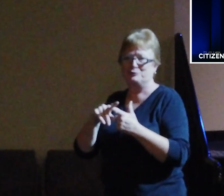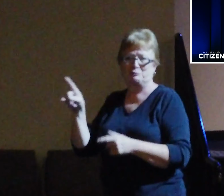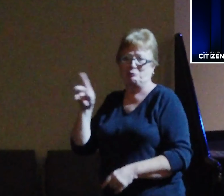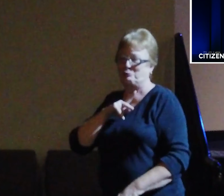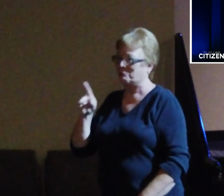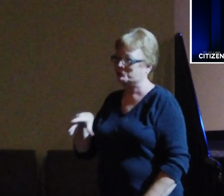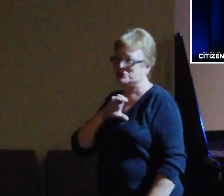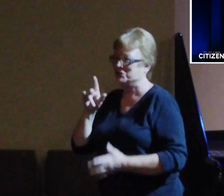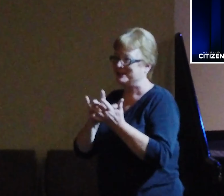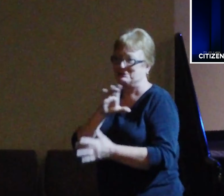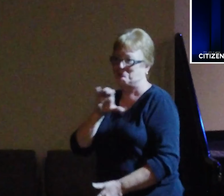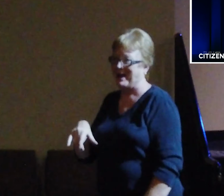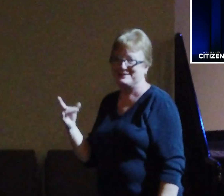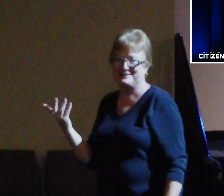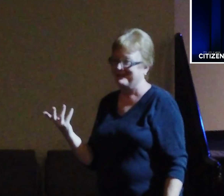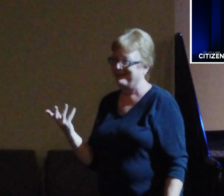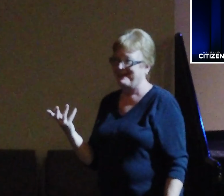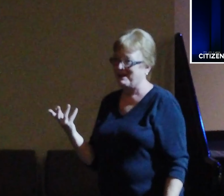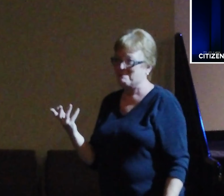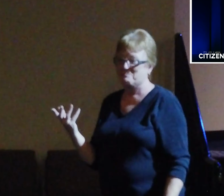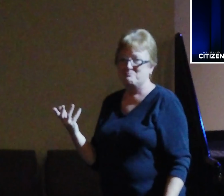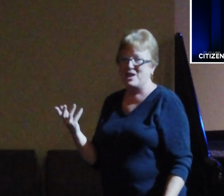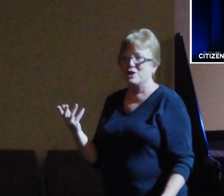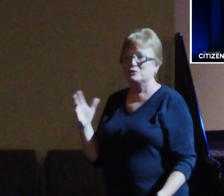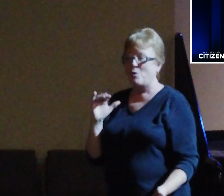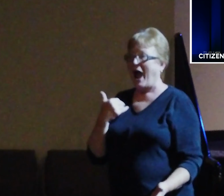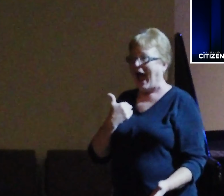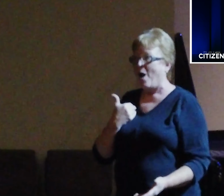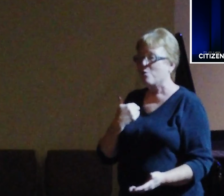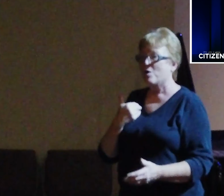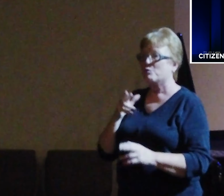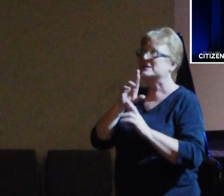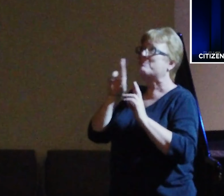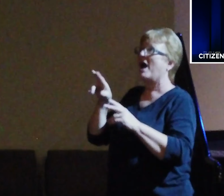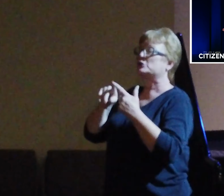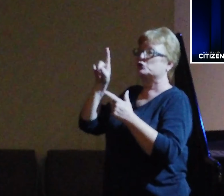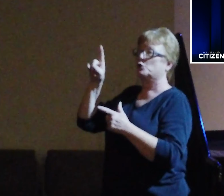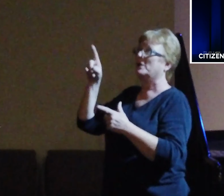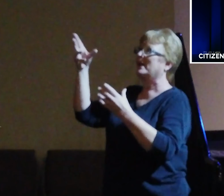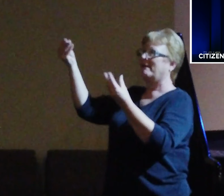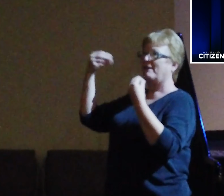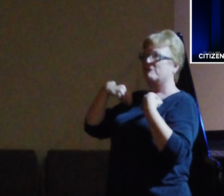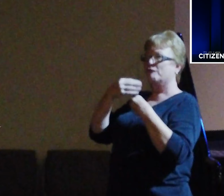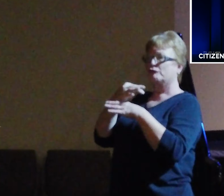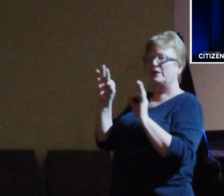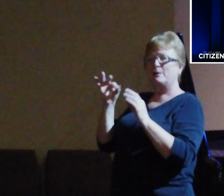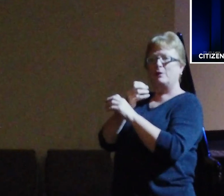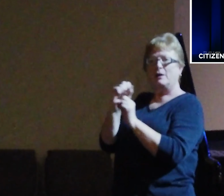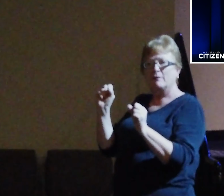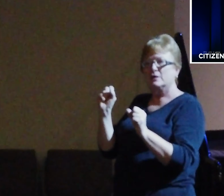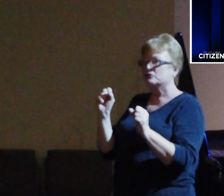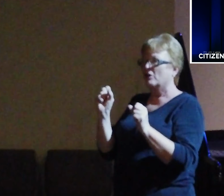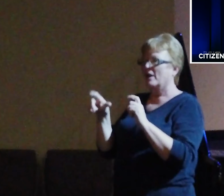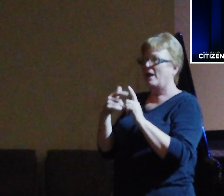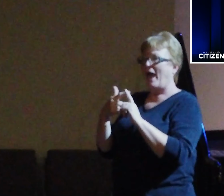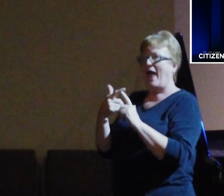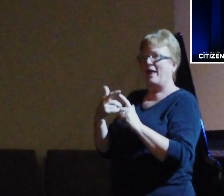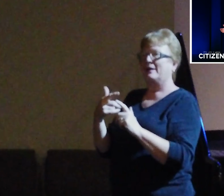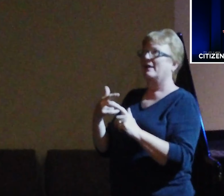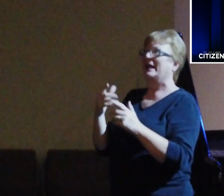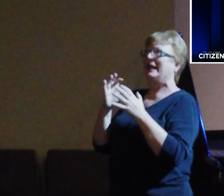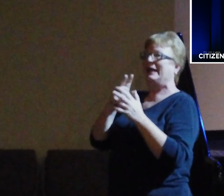So in response to our citizenship, we're to live worthy of it. Never to earn it or pay it back. We could never do that. But in